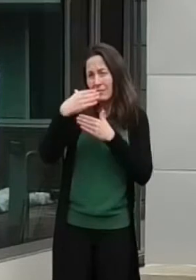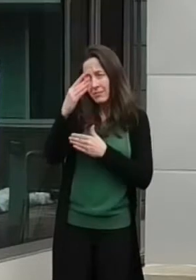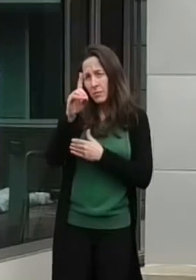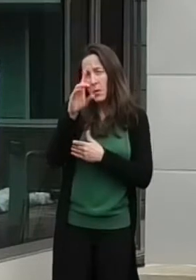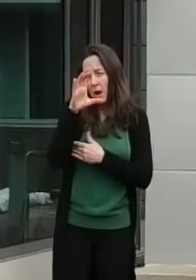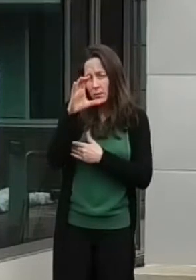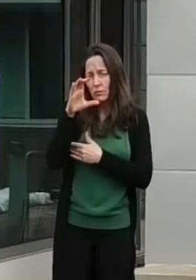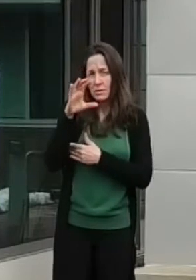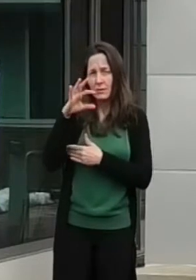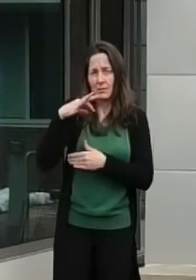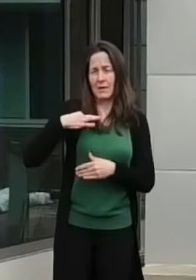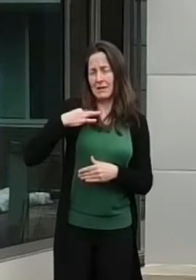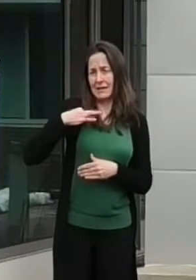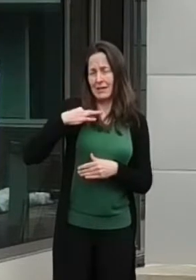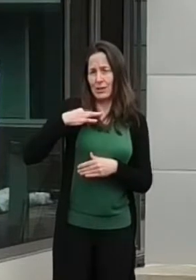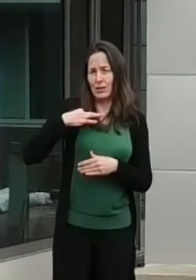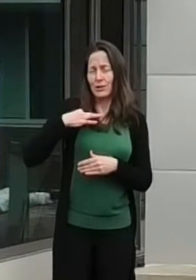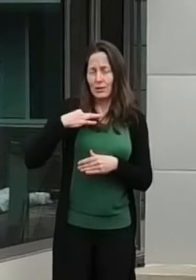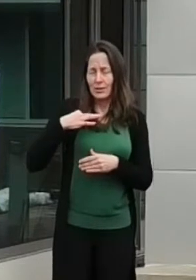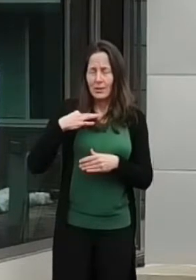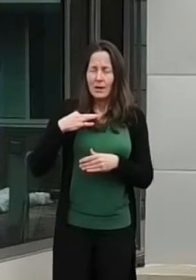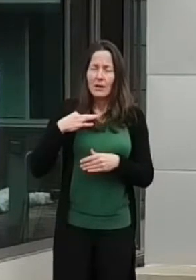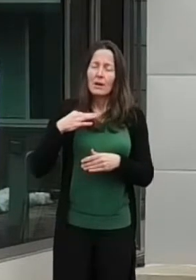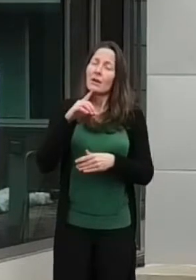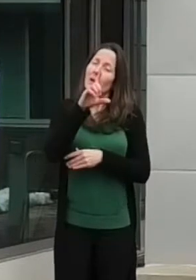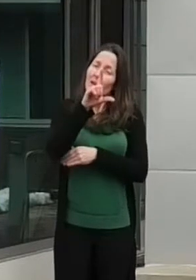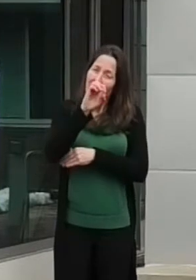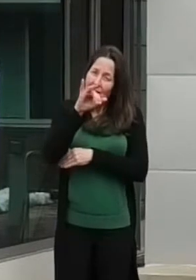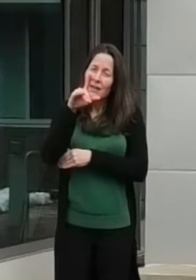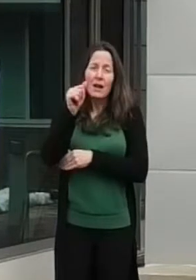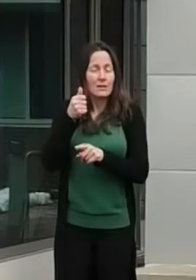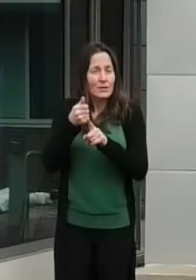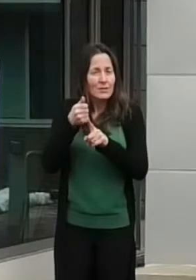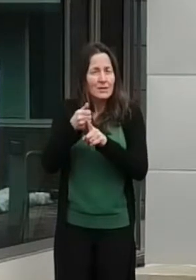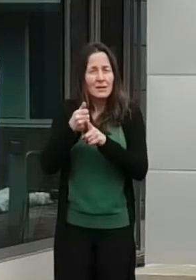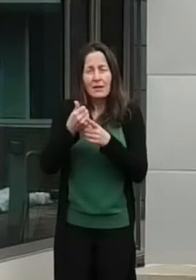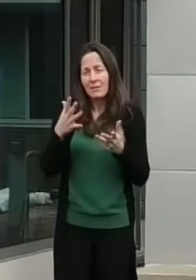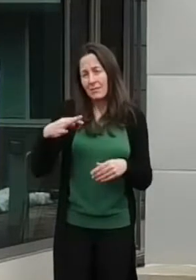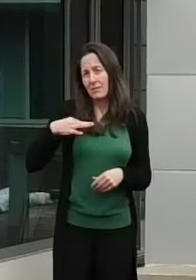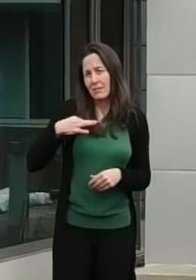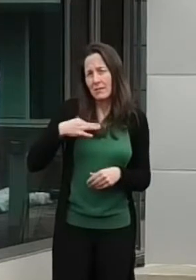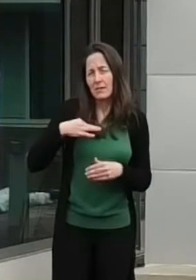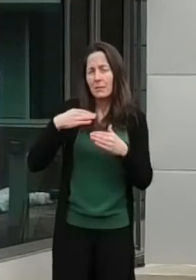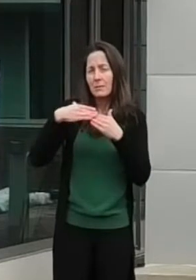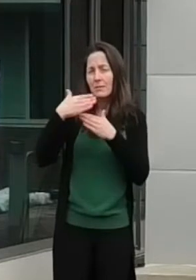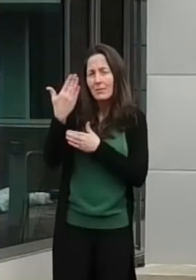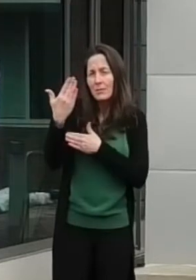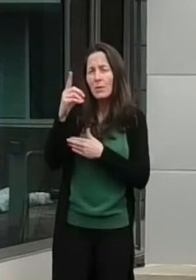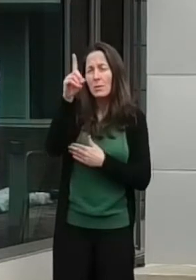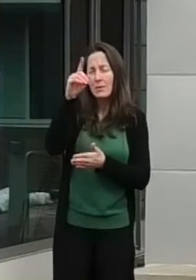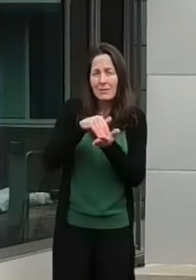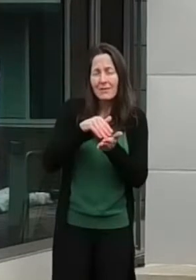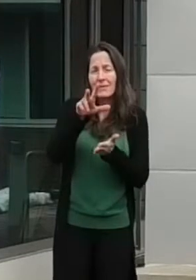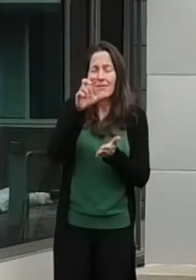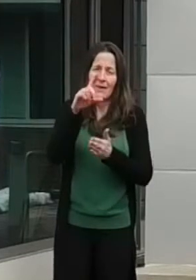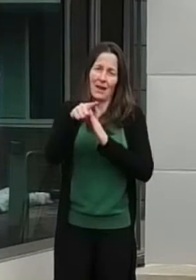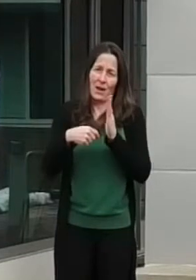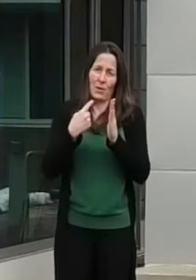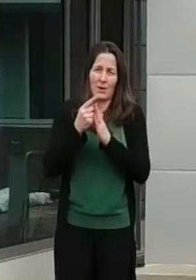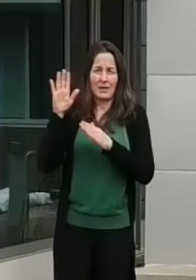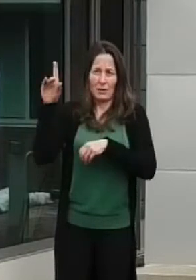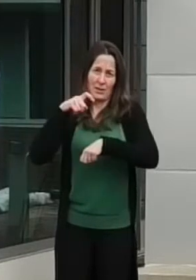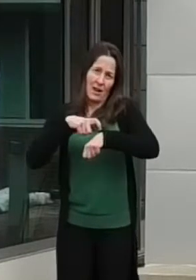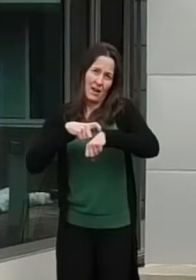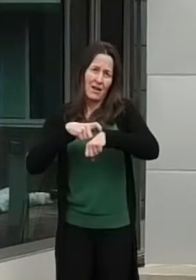mask makers. Leela herself has volunteered more than 1,300 hours of her time